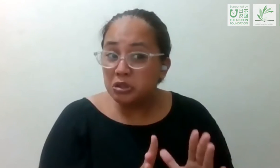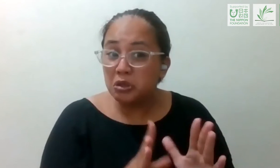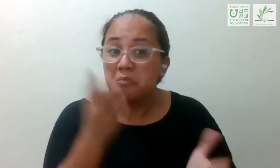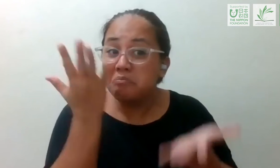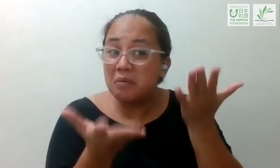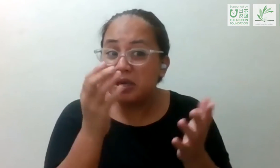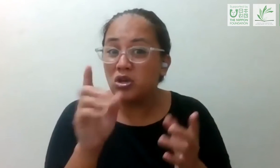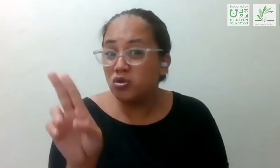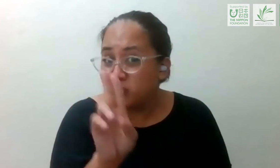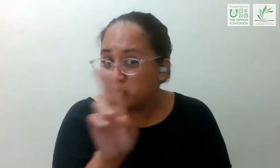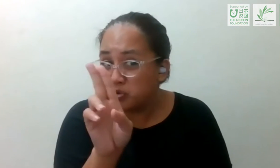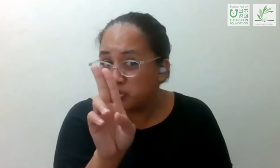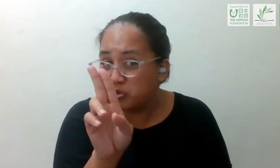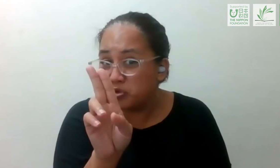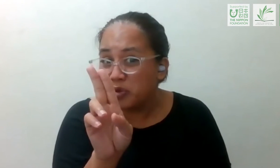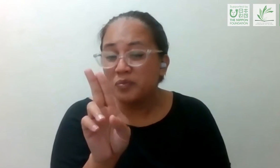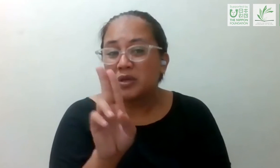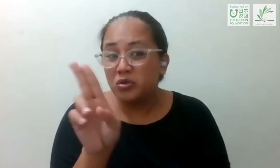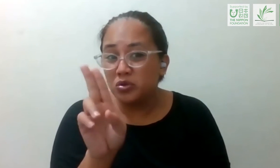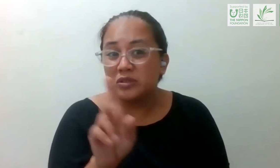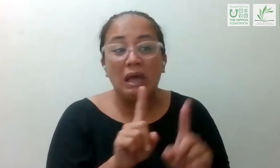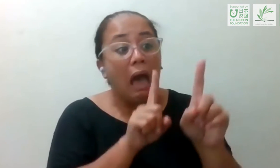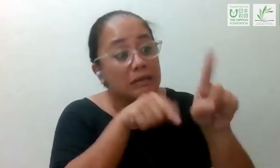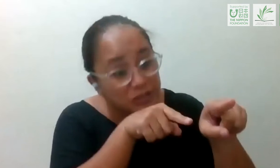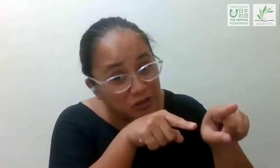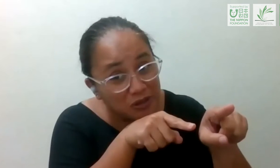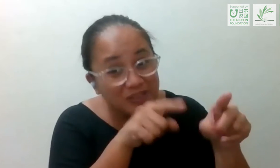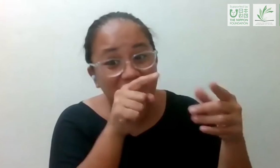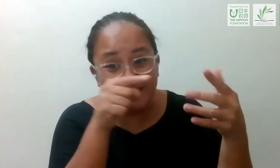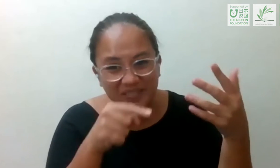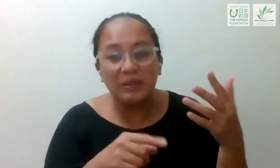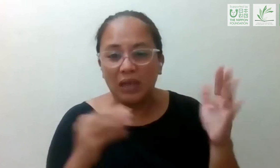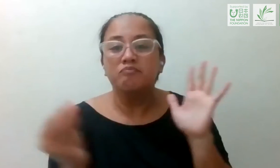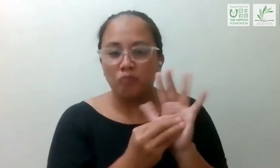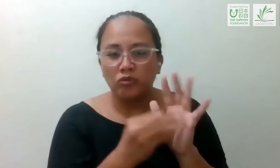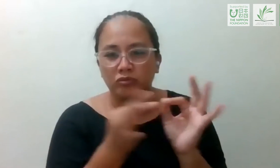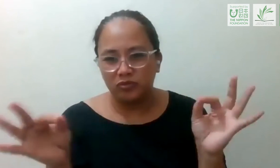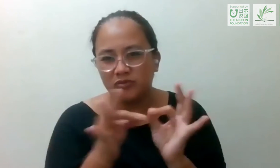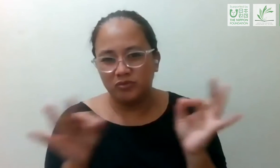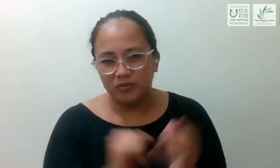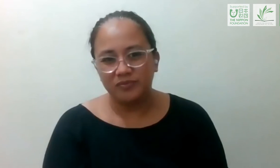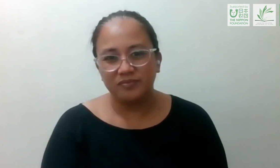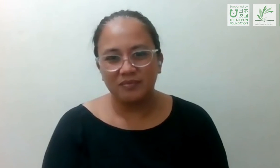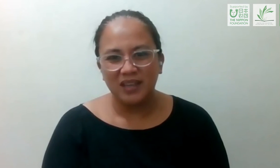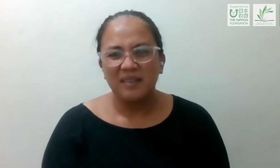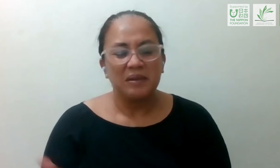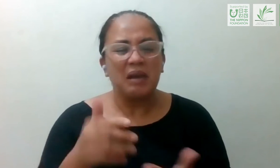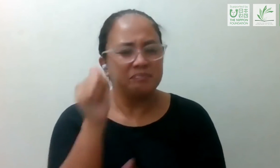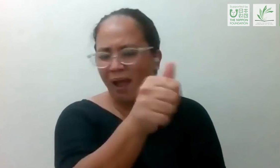term. They may ask you to answer it, and this is the way they would do it. So anyway, it's up to